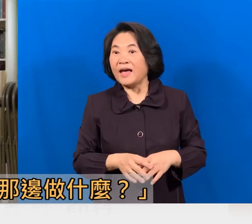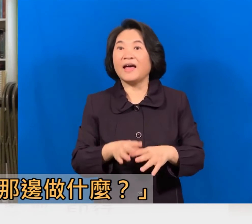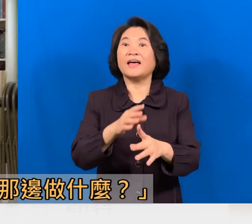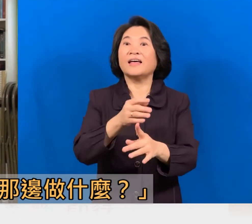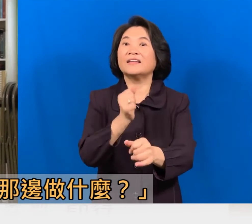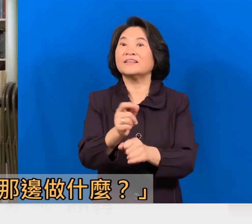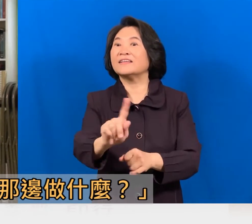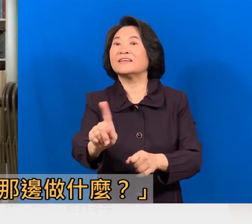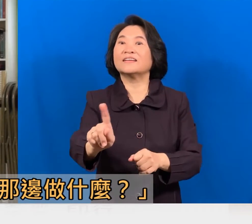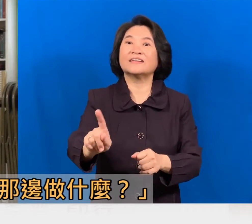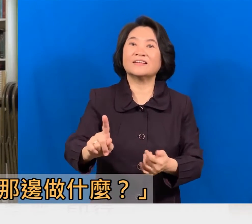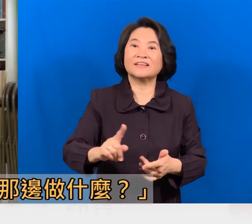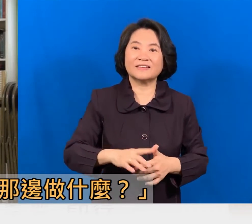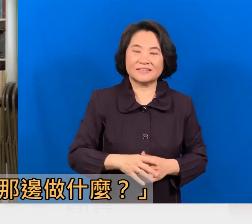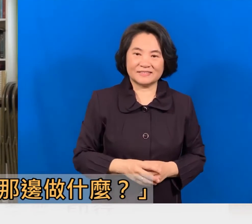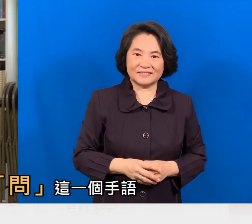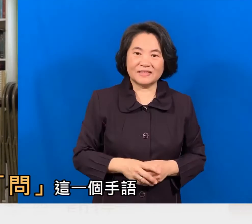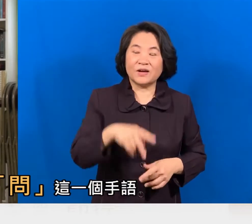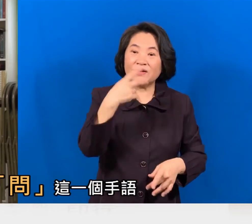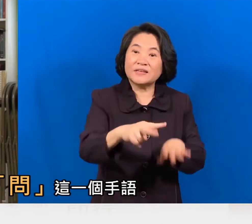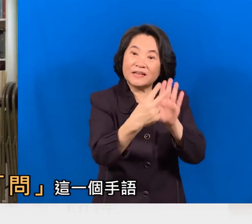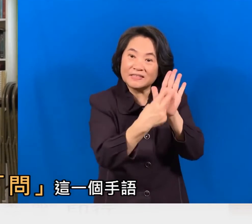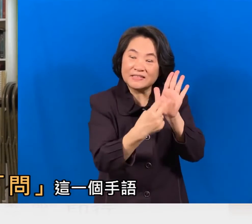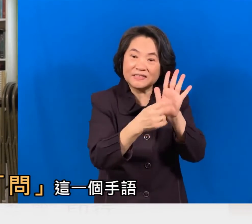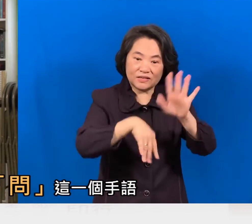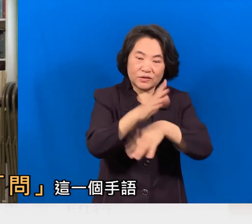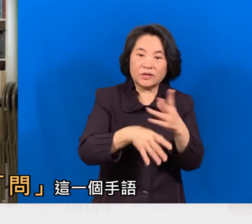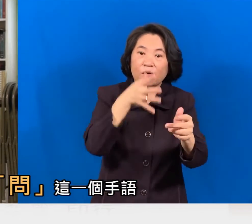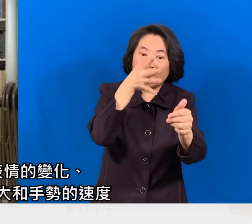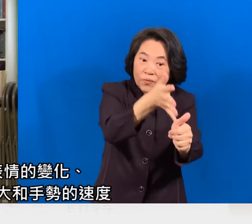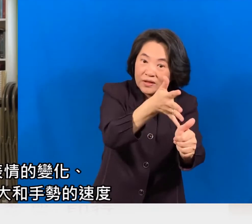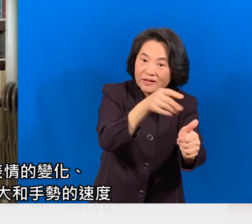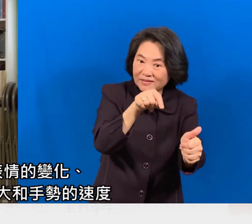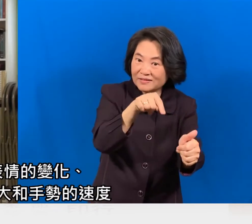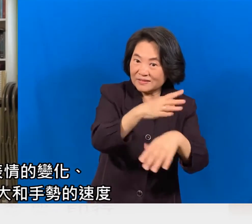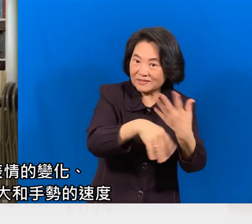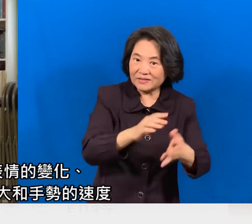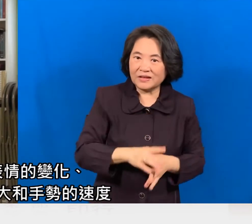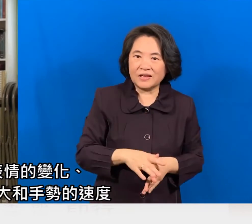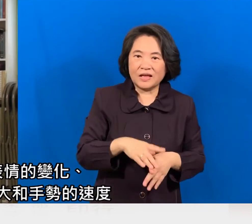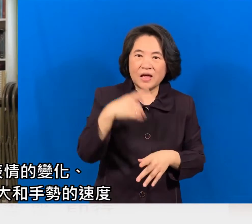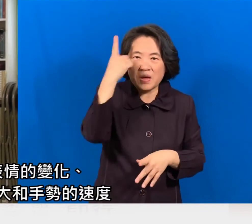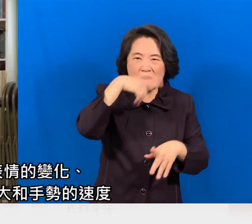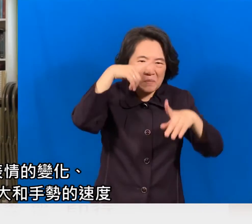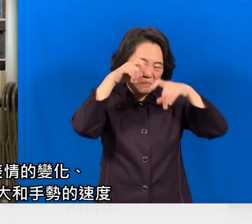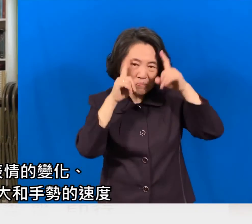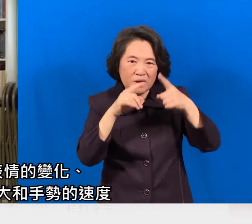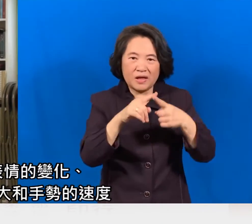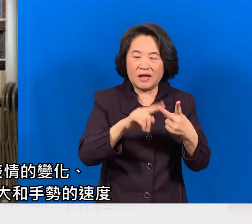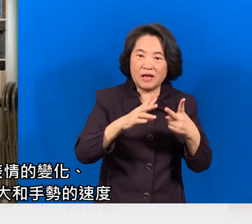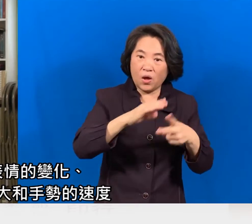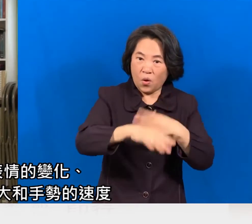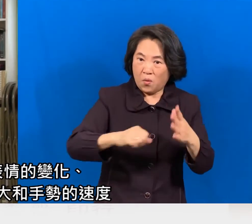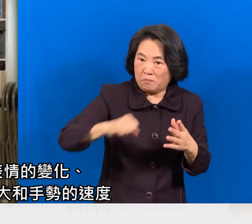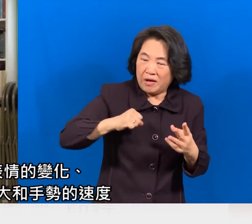over there?" For a moment, let's take only the sign ask, and by adding changes of facial expression,